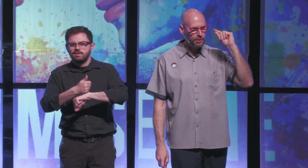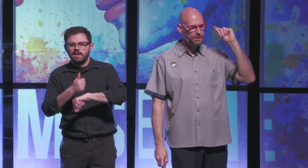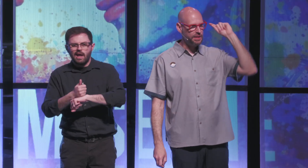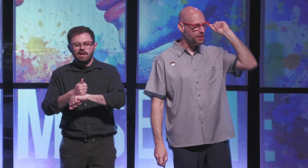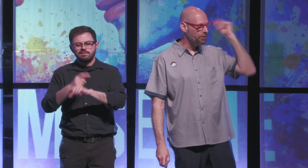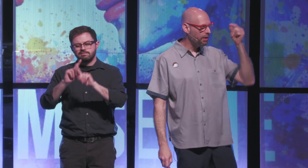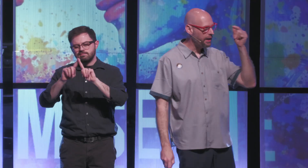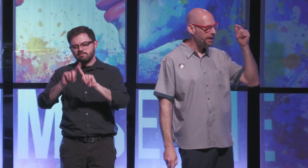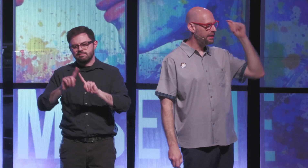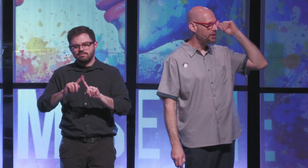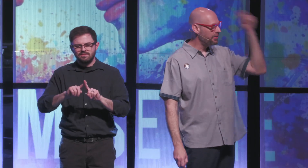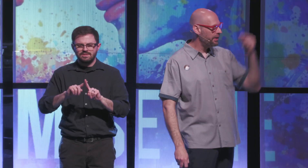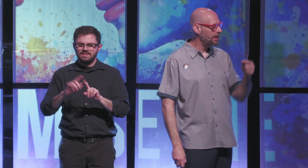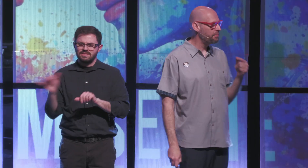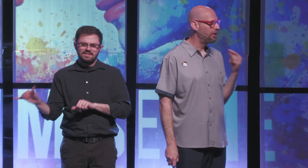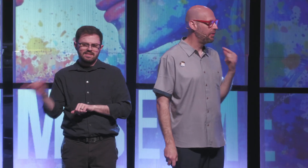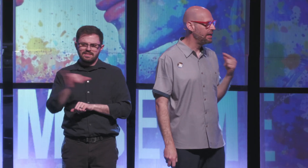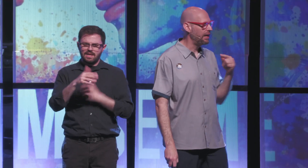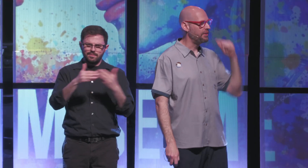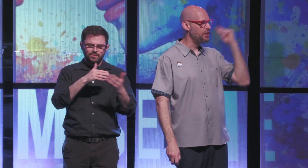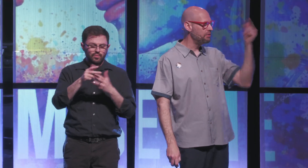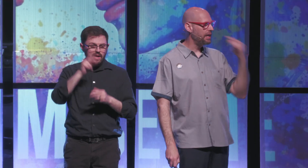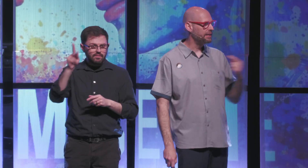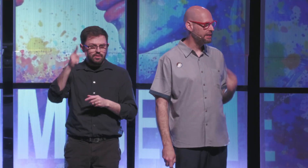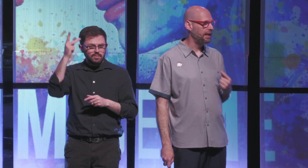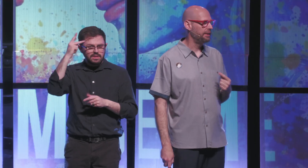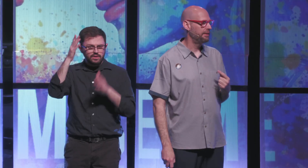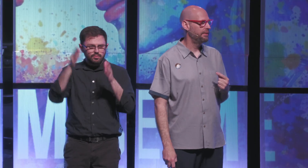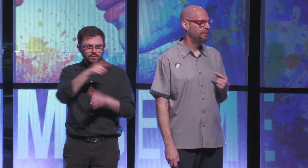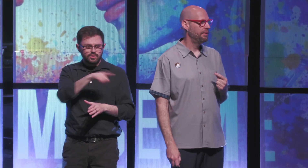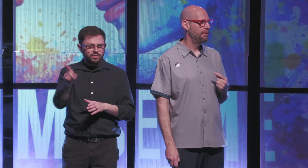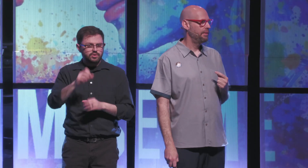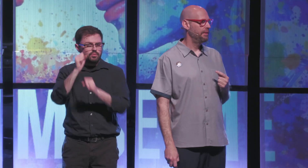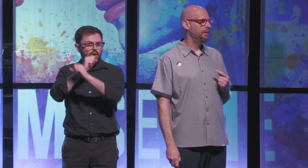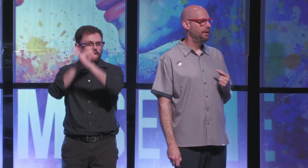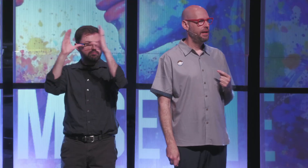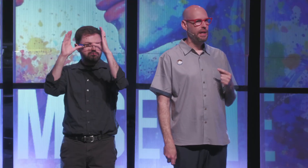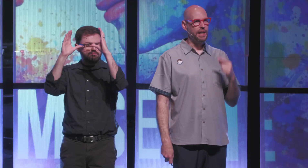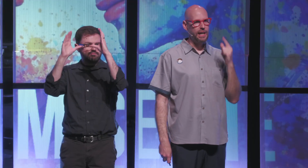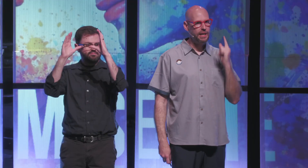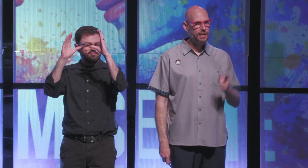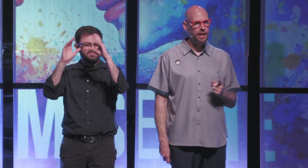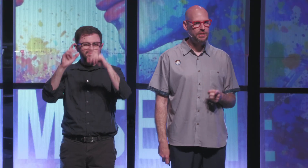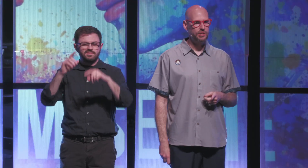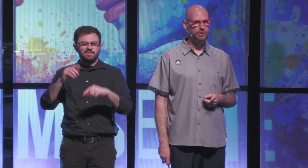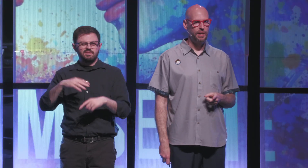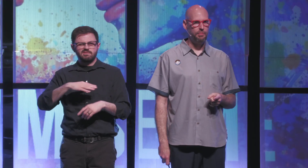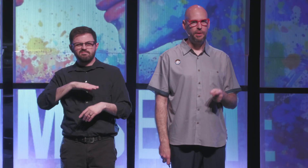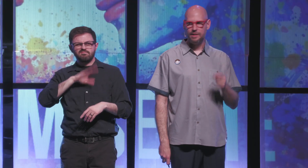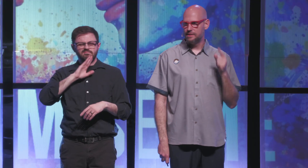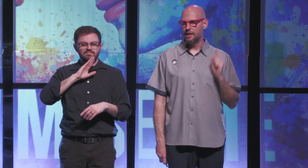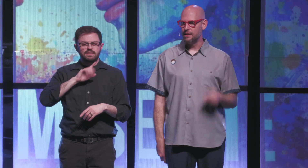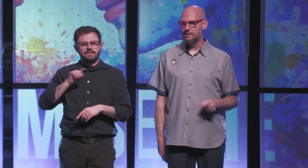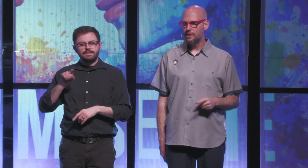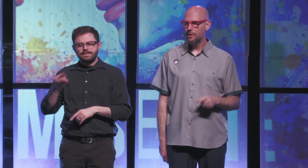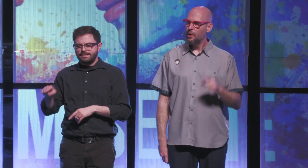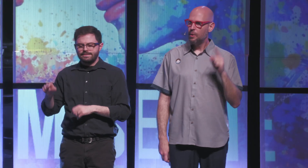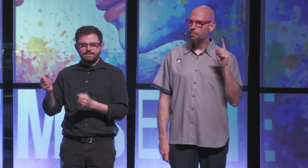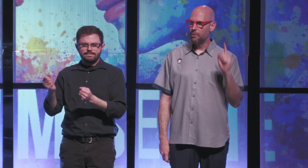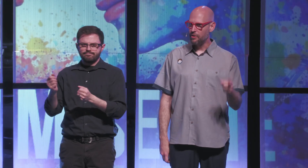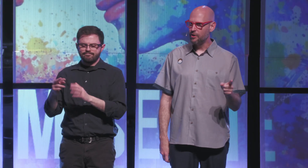political person in your head that you're thinking about right now that you can't stand. And Ananias shows up and